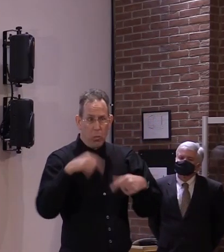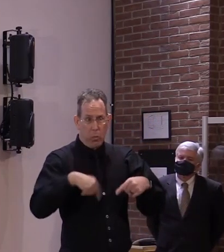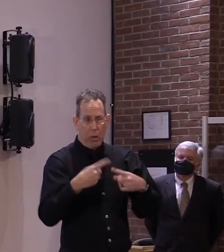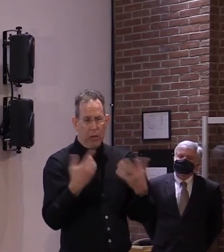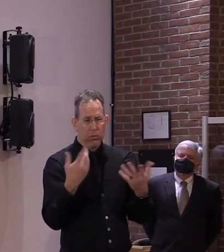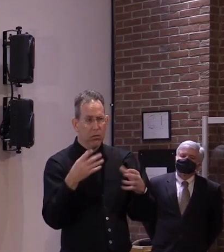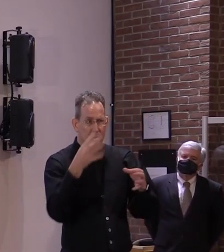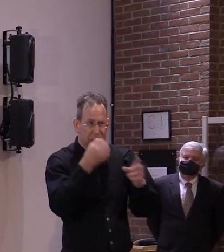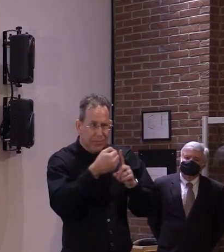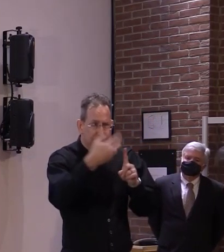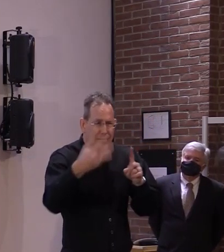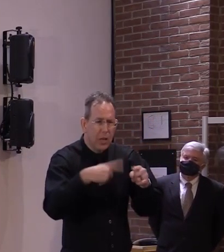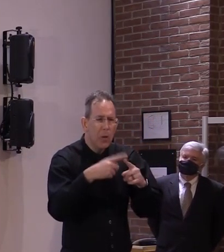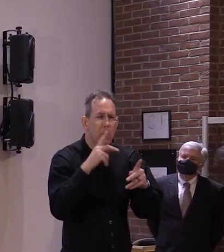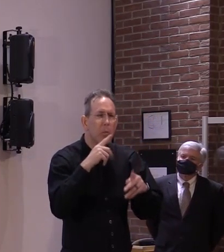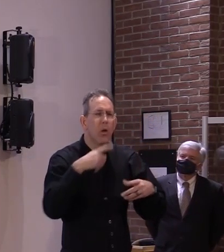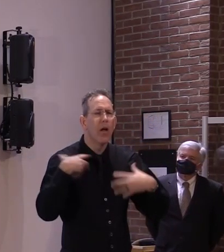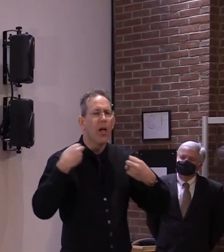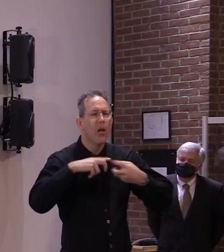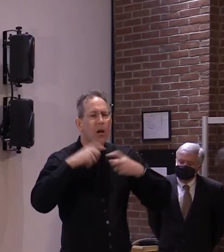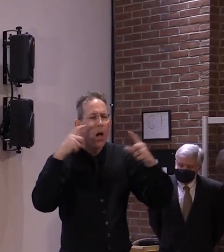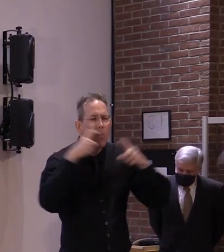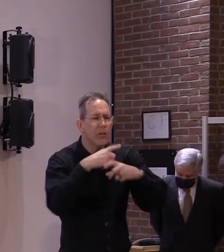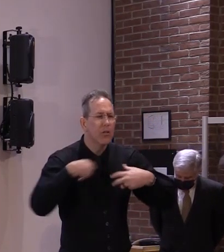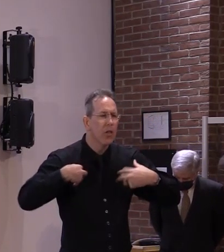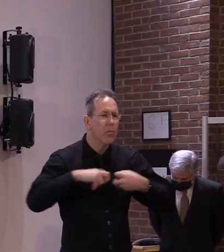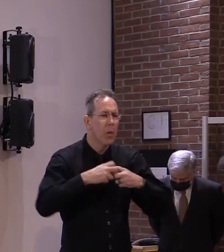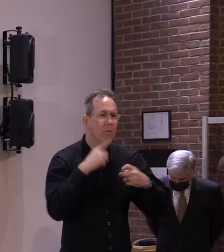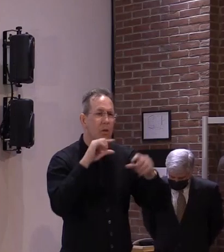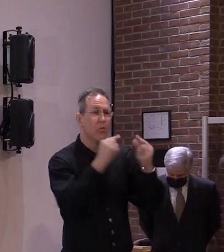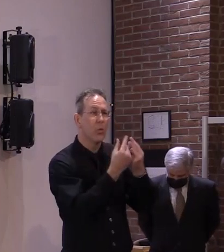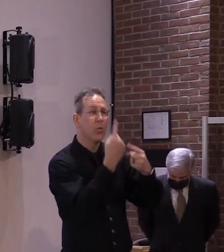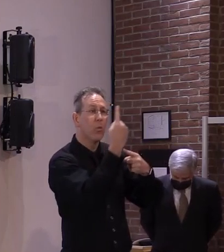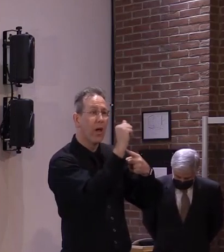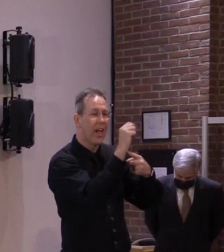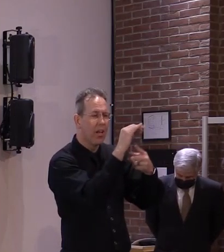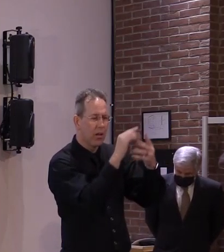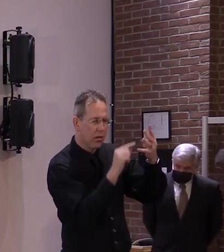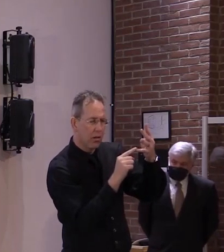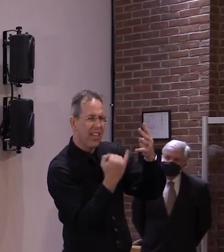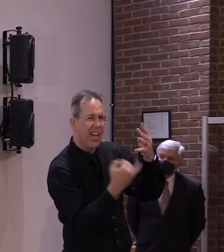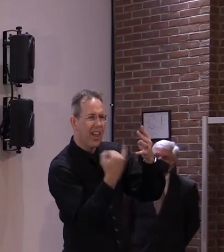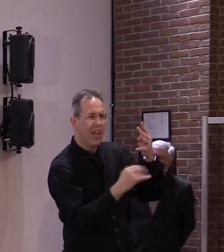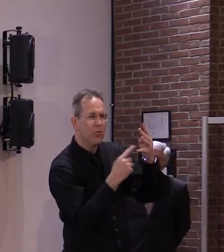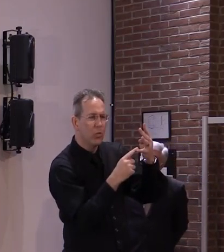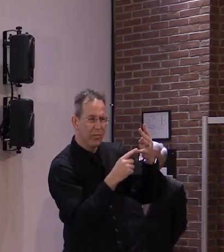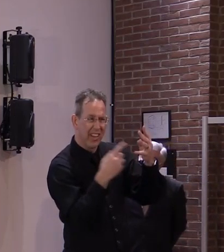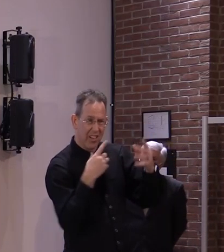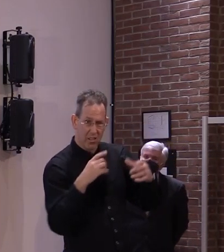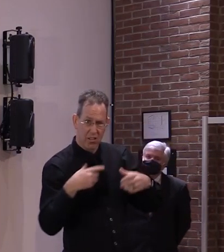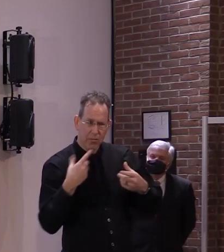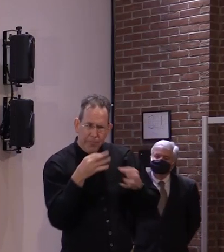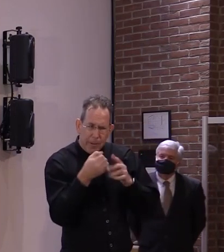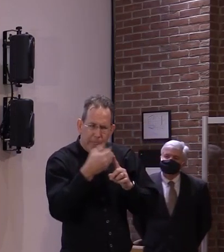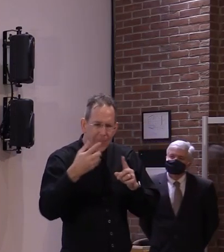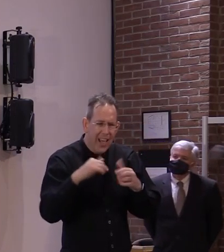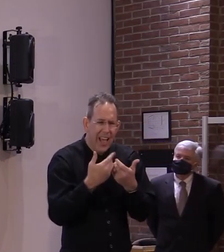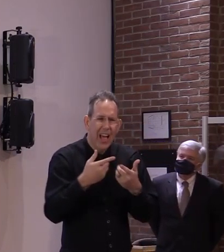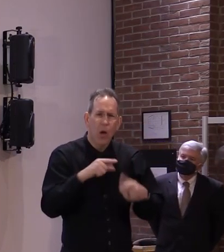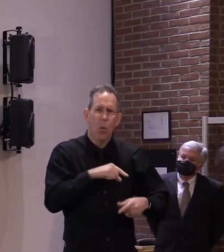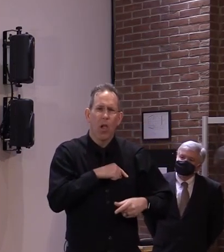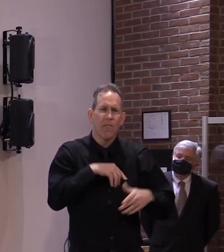who's going to be next and what criteria is being considered, or, for example, teachers and childcare providers being